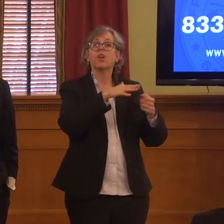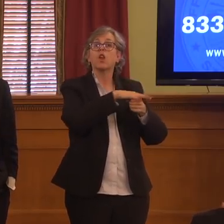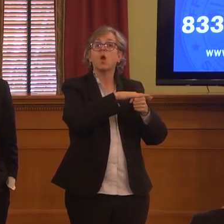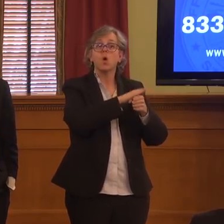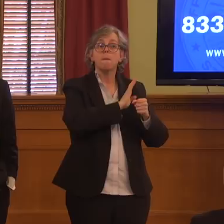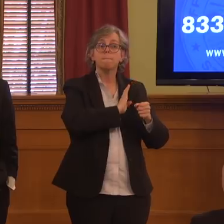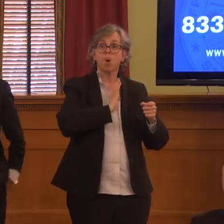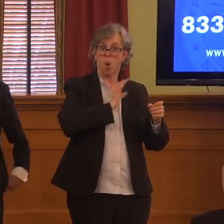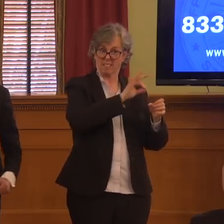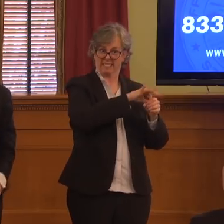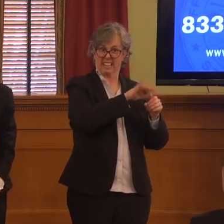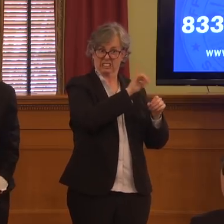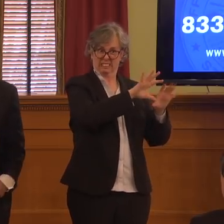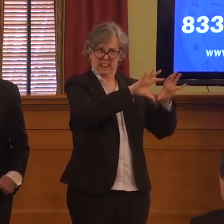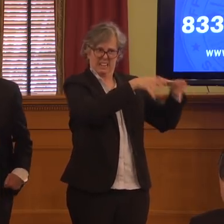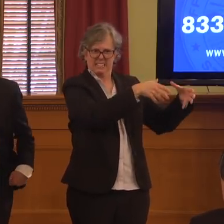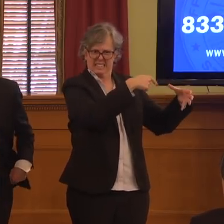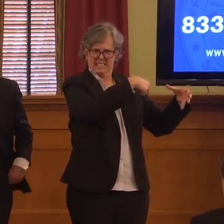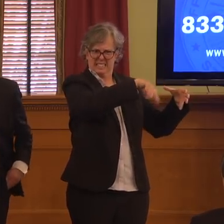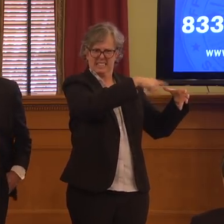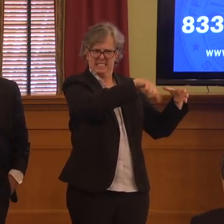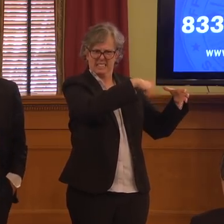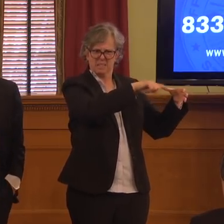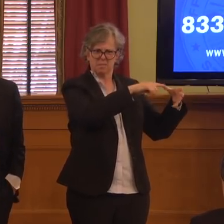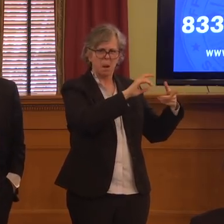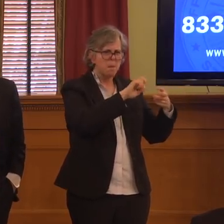to 30,000 poll workers in the state